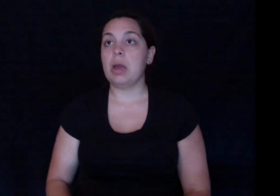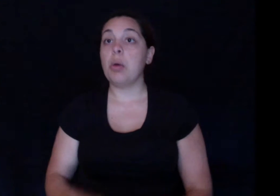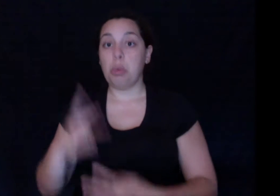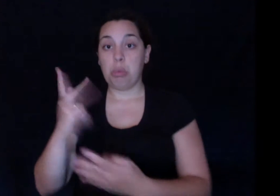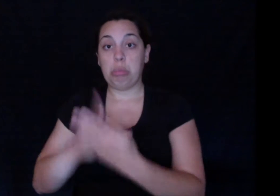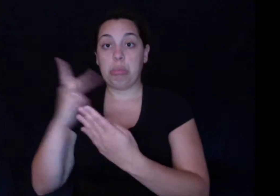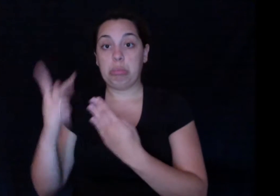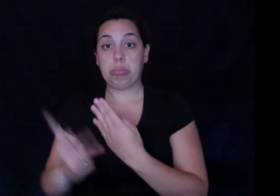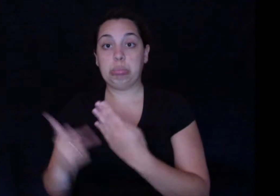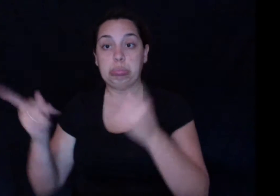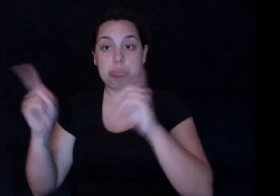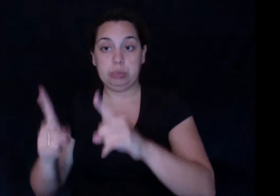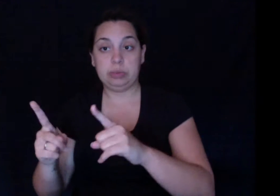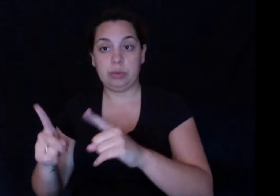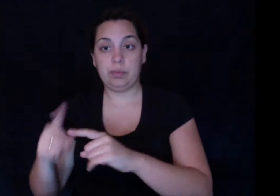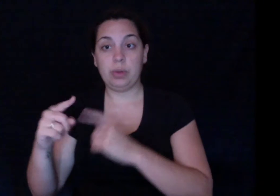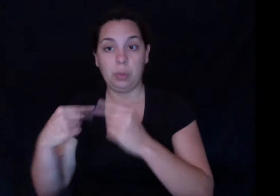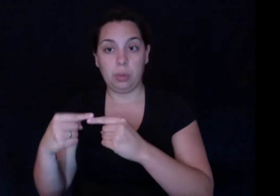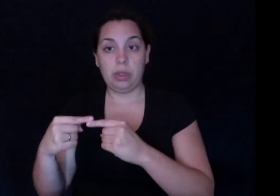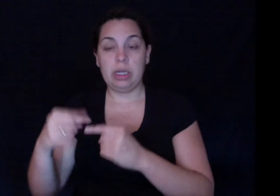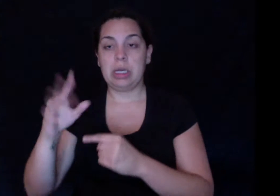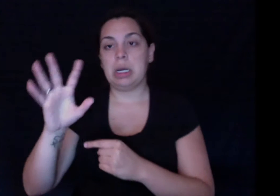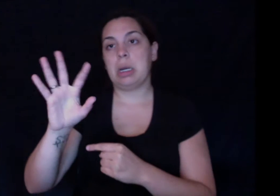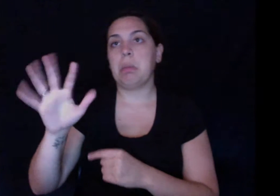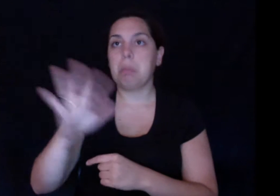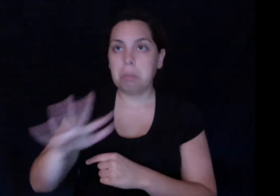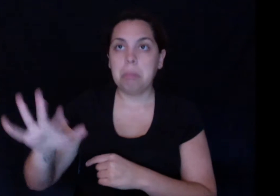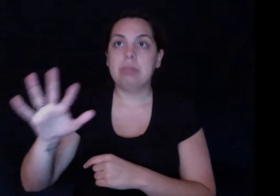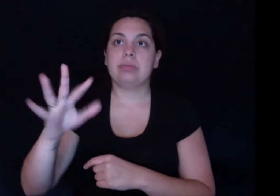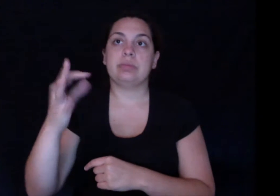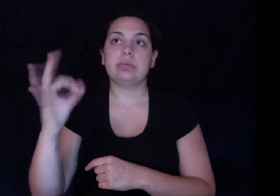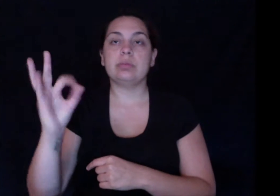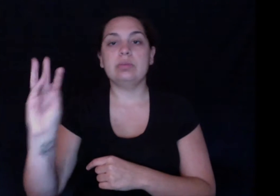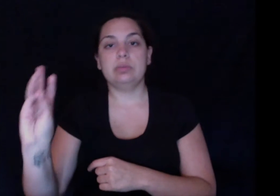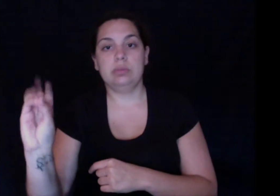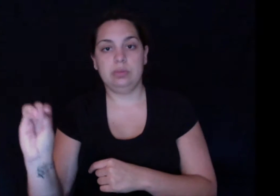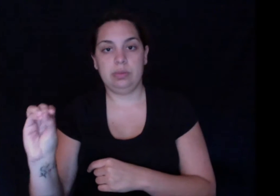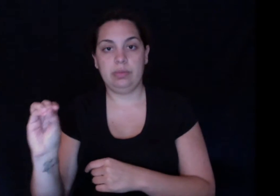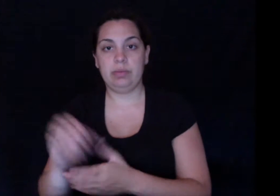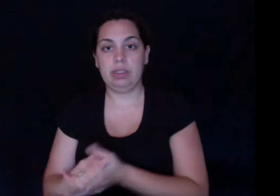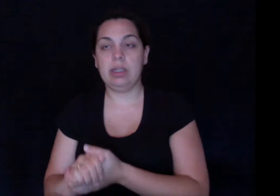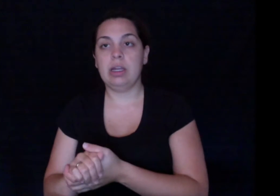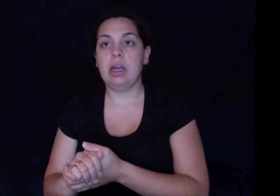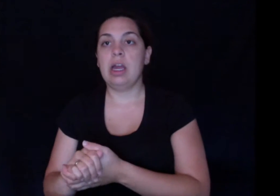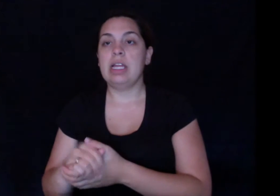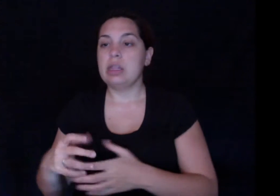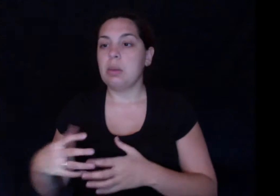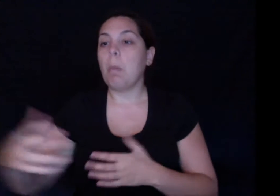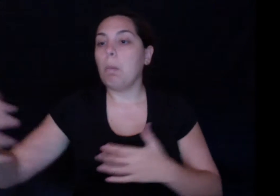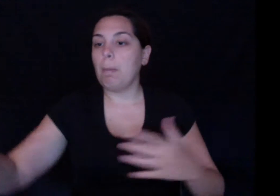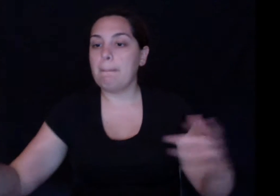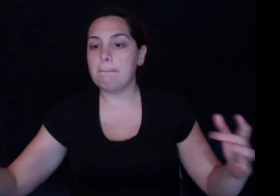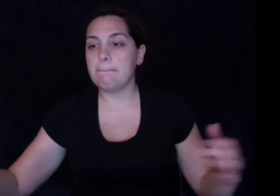Cross. When this project was set up in 1960s, they tried to recruit